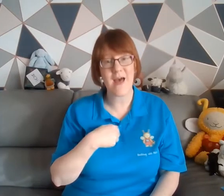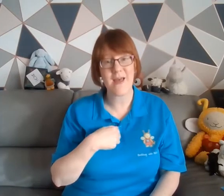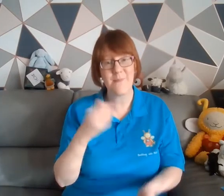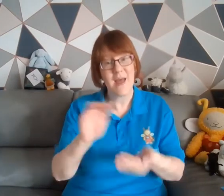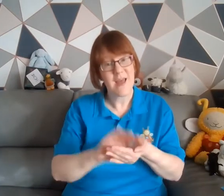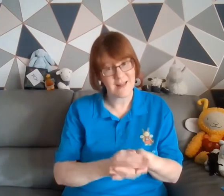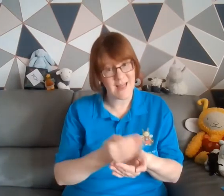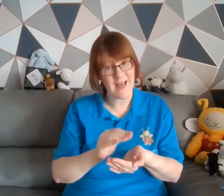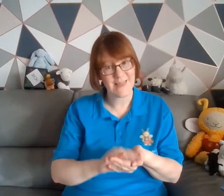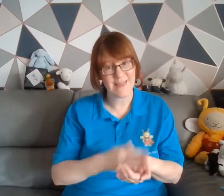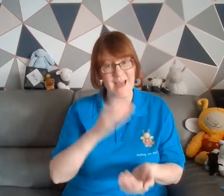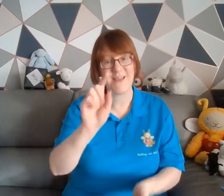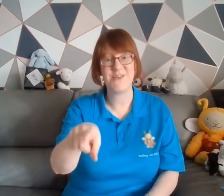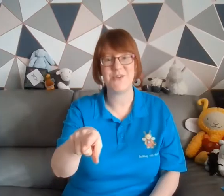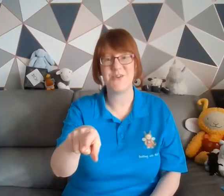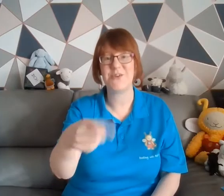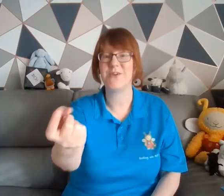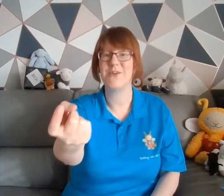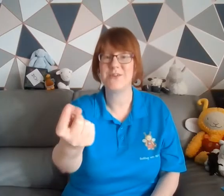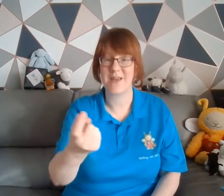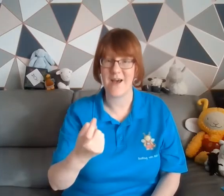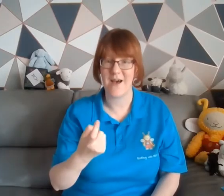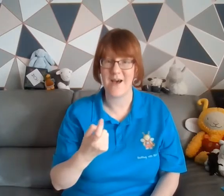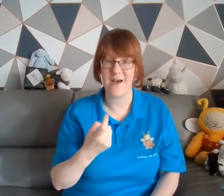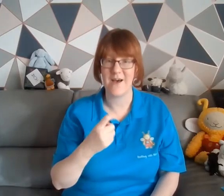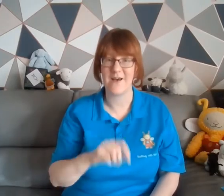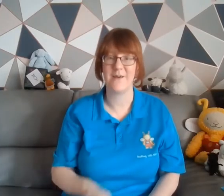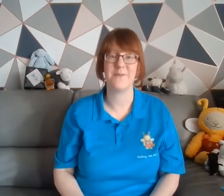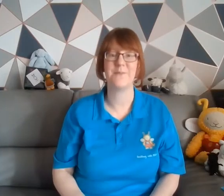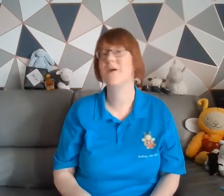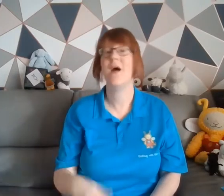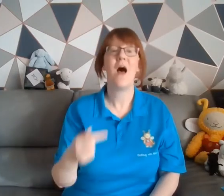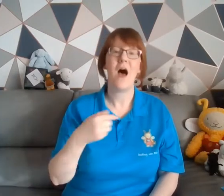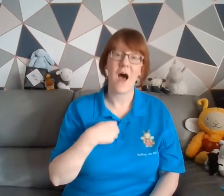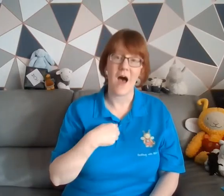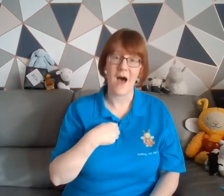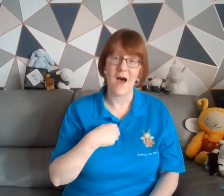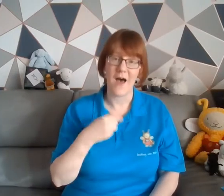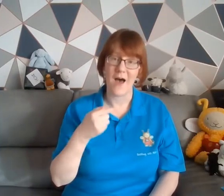I, glad that you could come.